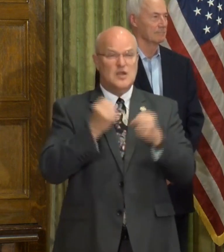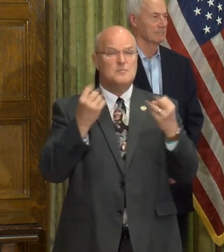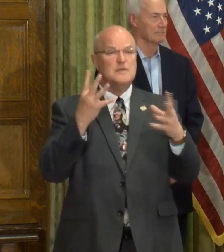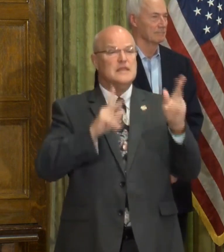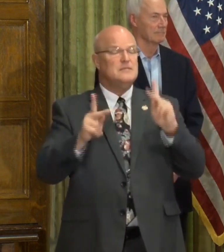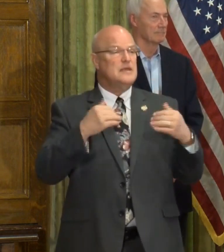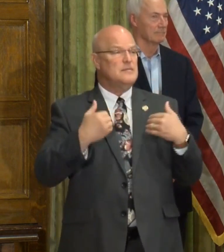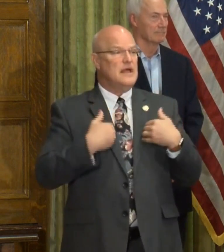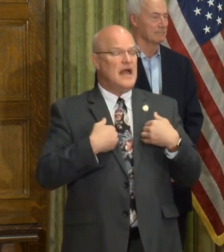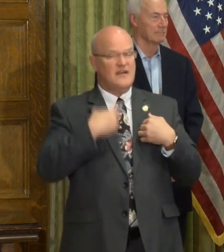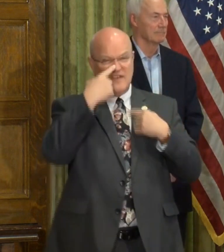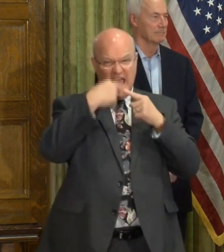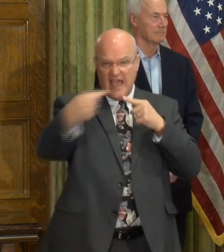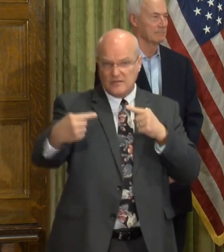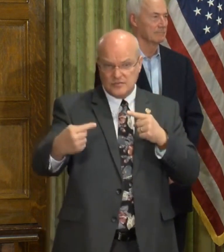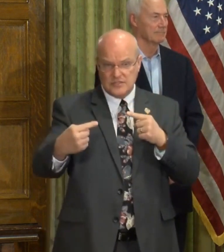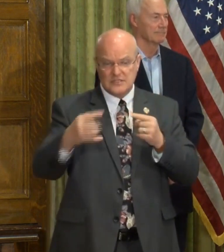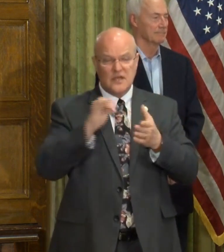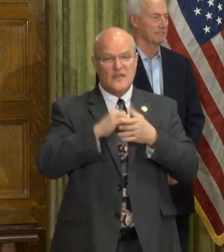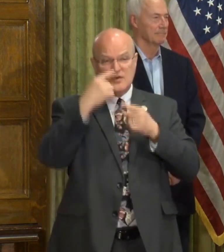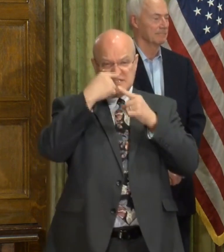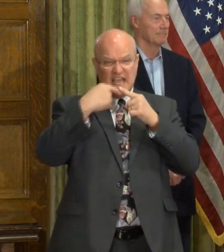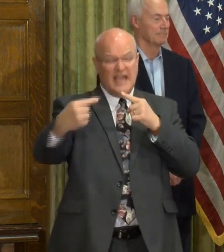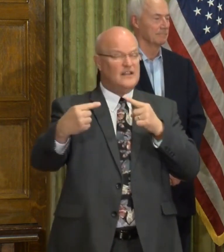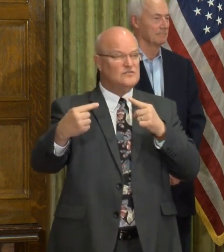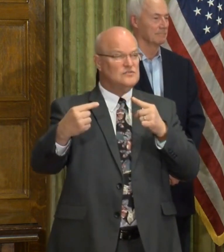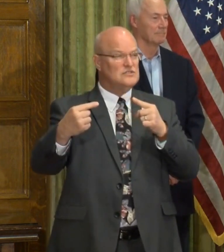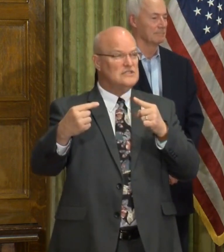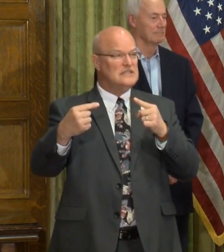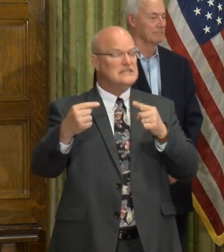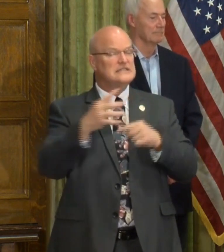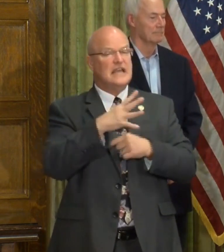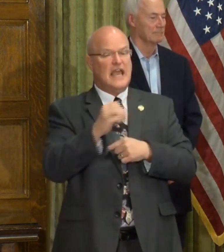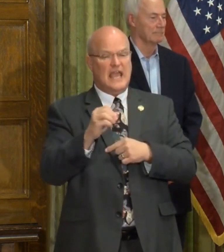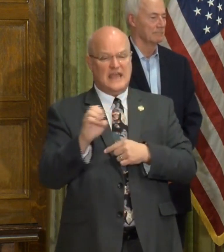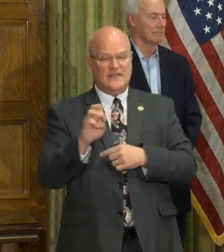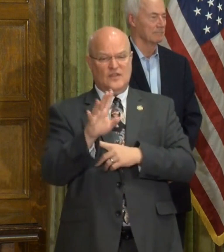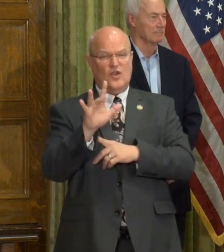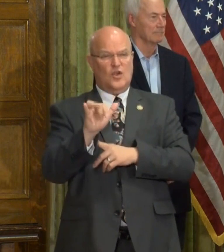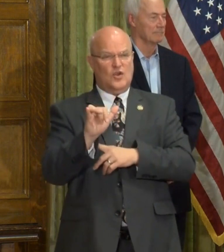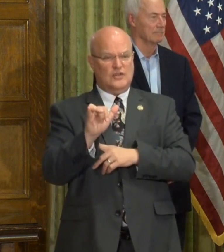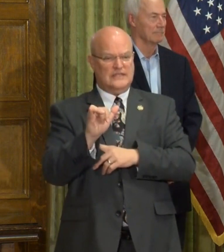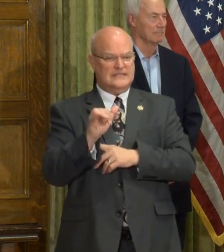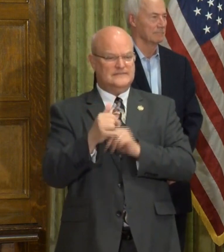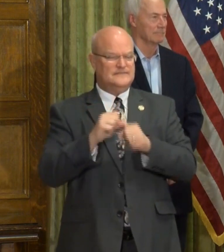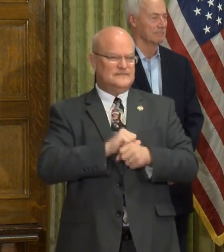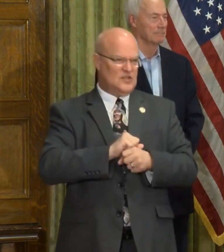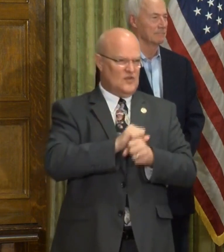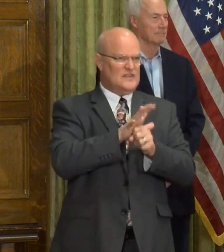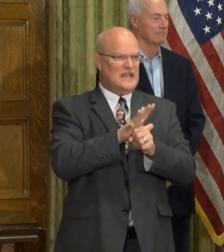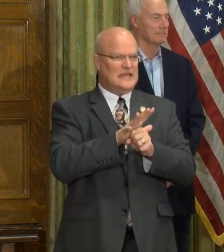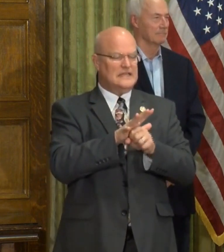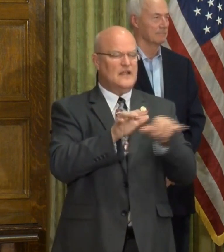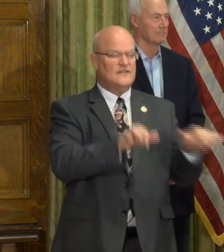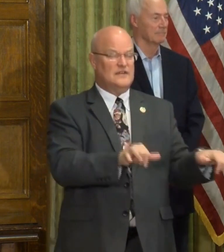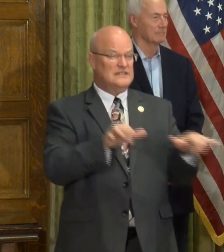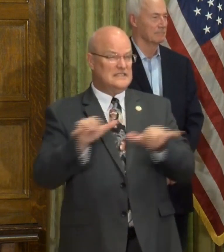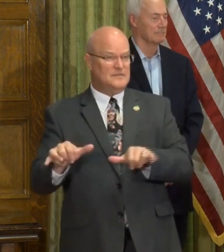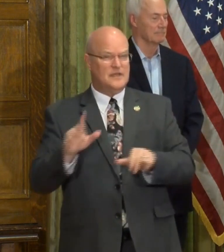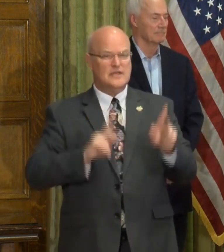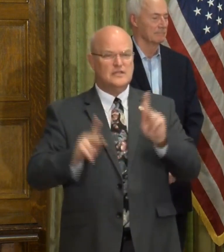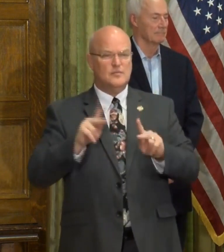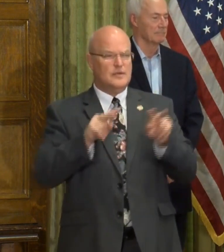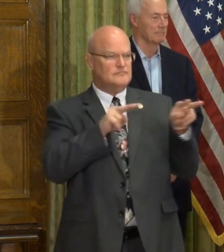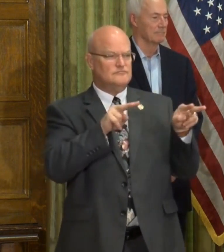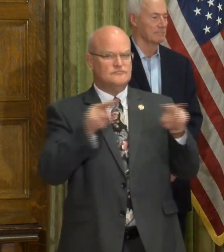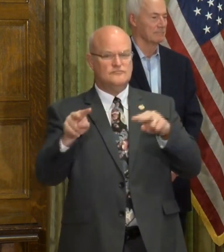of year, many people have allergies, and so those allergy symptoms and the early symptoms of COVID-19 are very